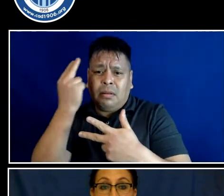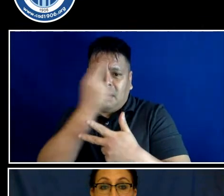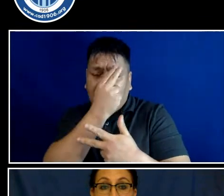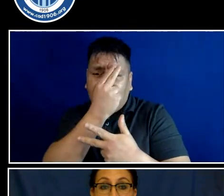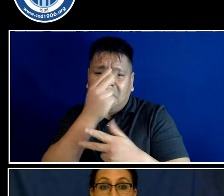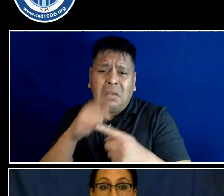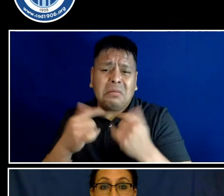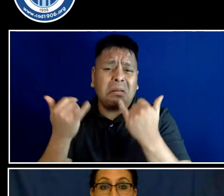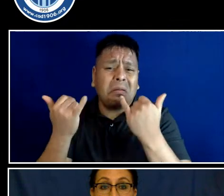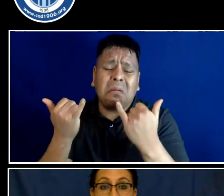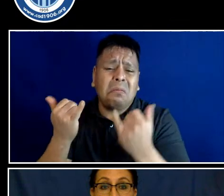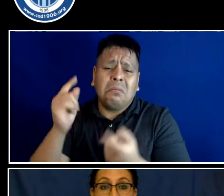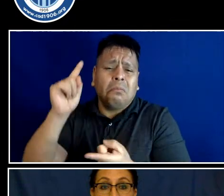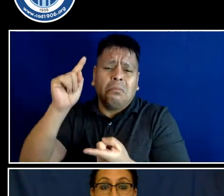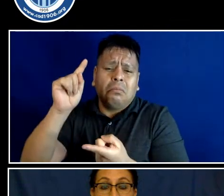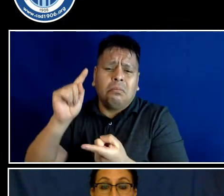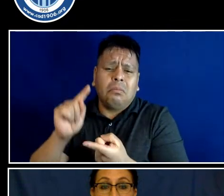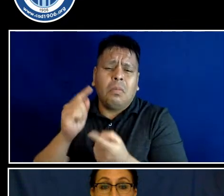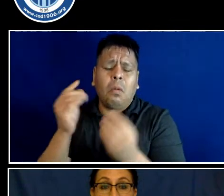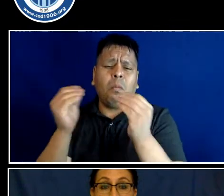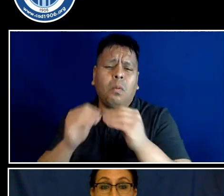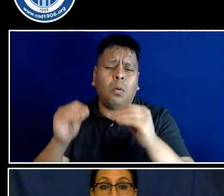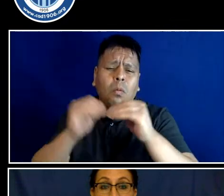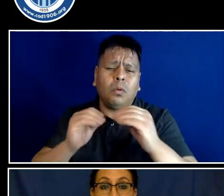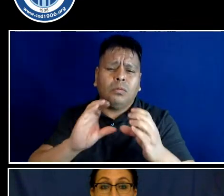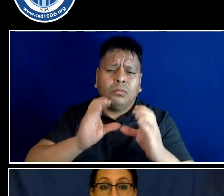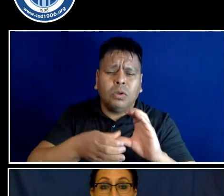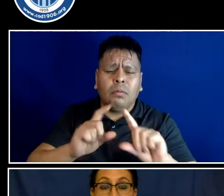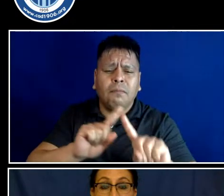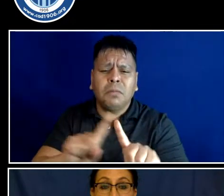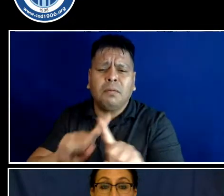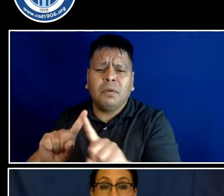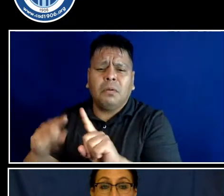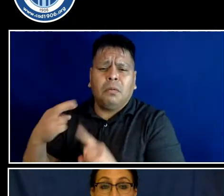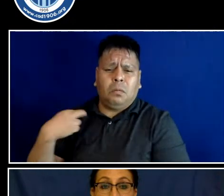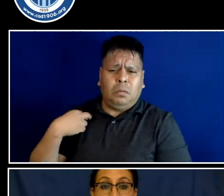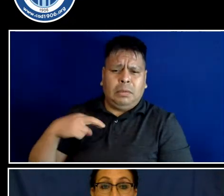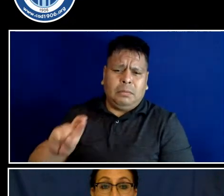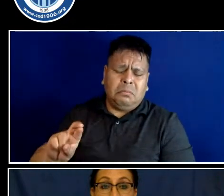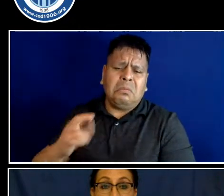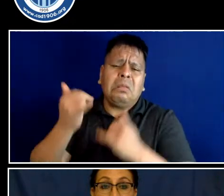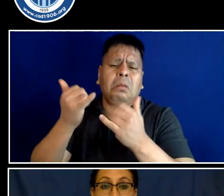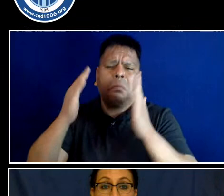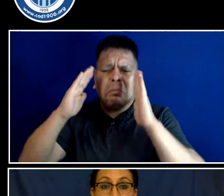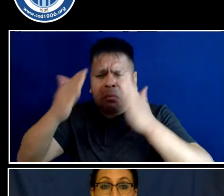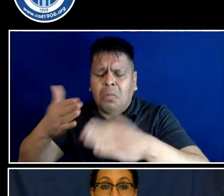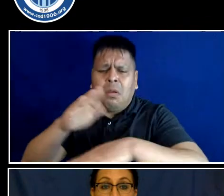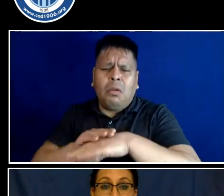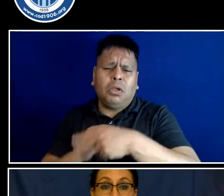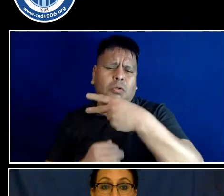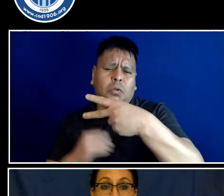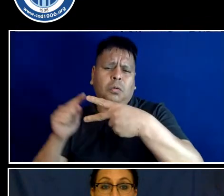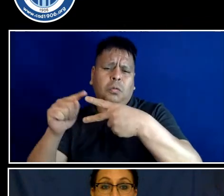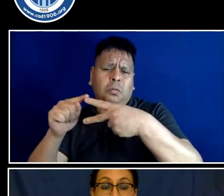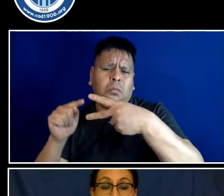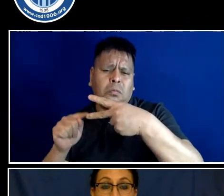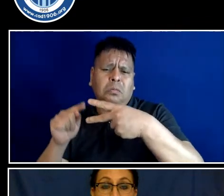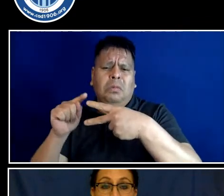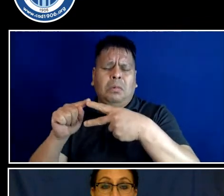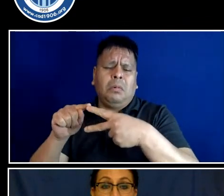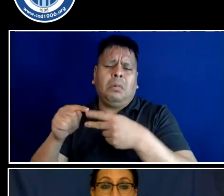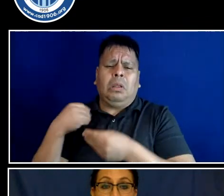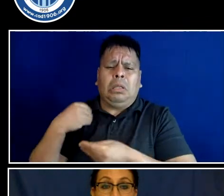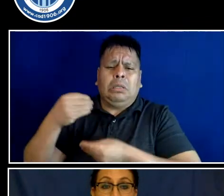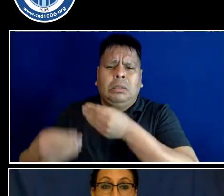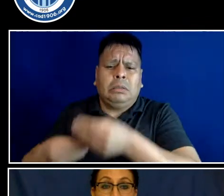In the 90s, there was a second definition added to that term, which meant that a person was most likely Roman Catholic. However,